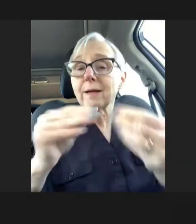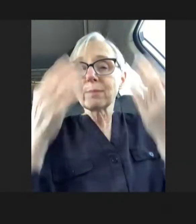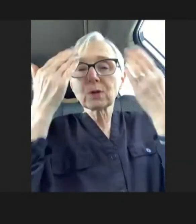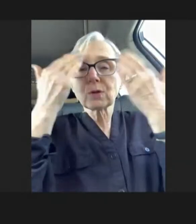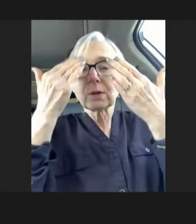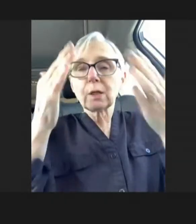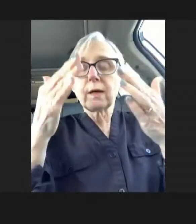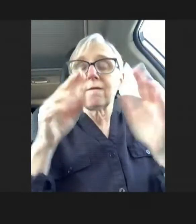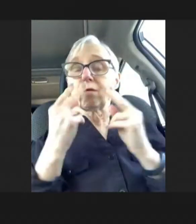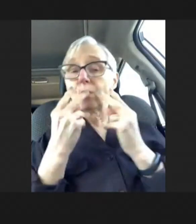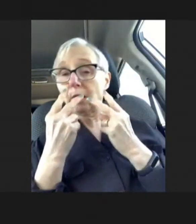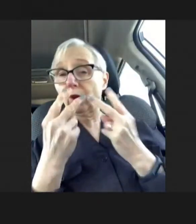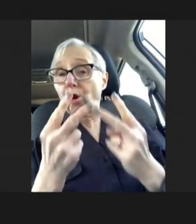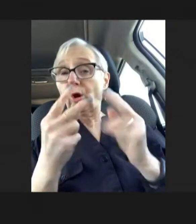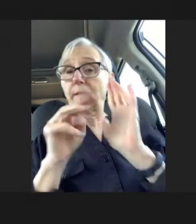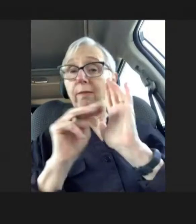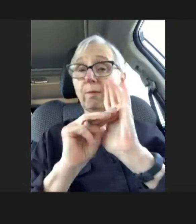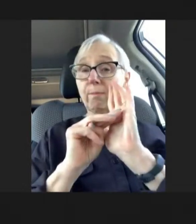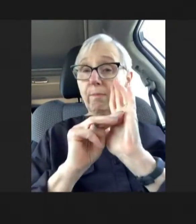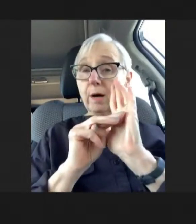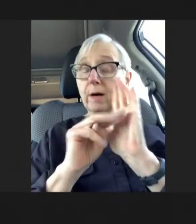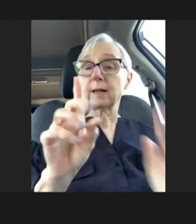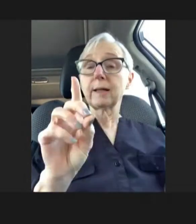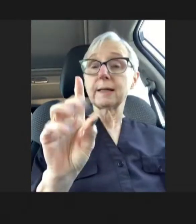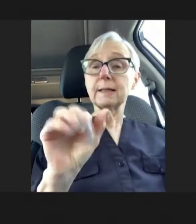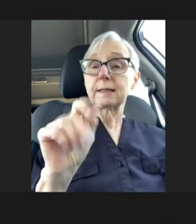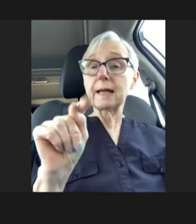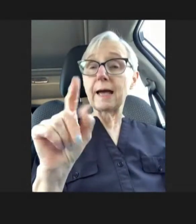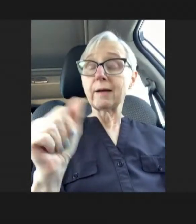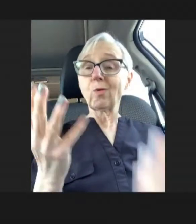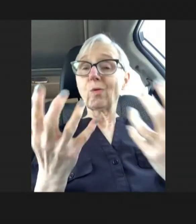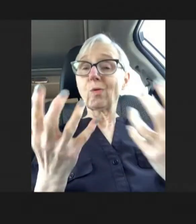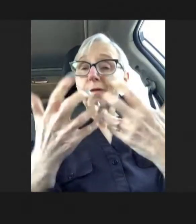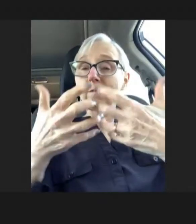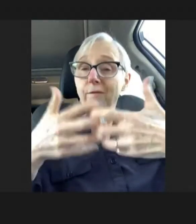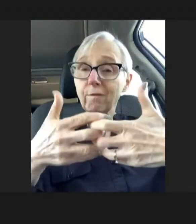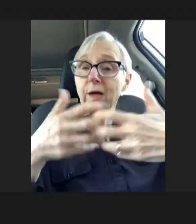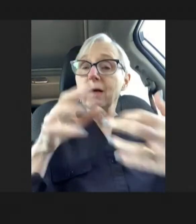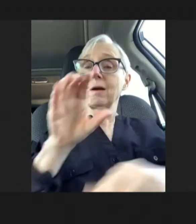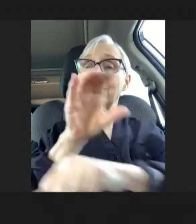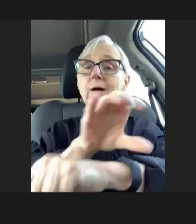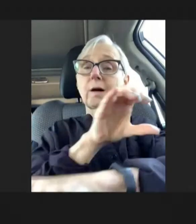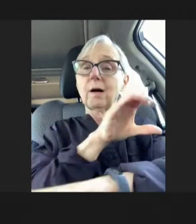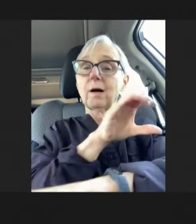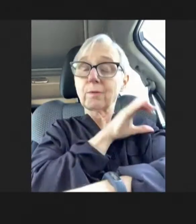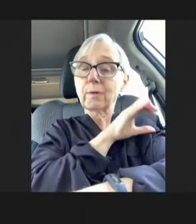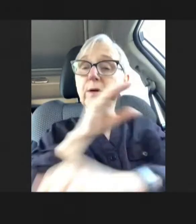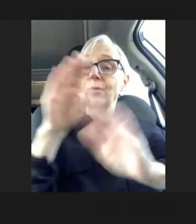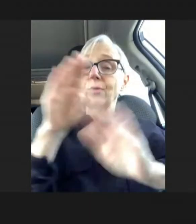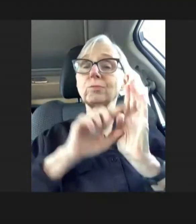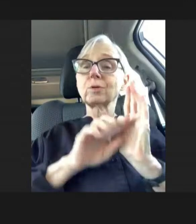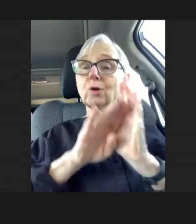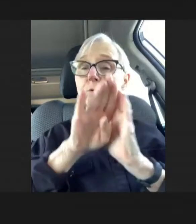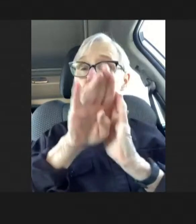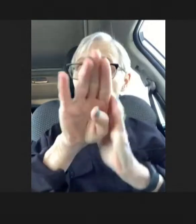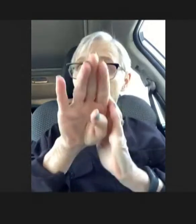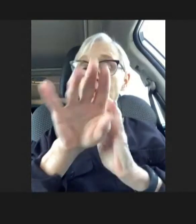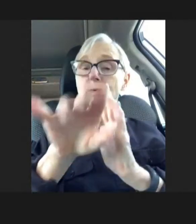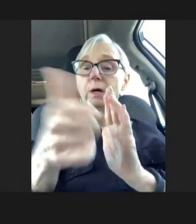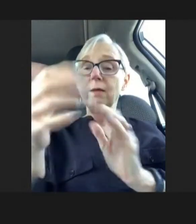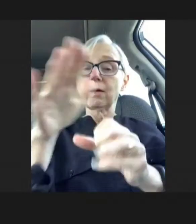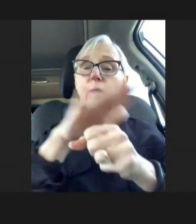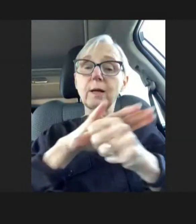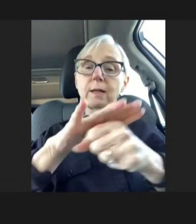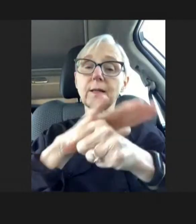that modeling data, or if we look at that data where we kind of fit the Colorado curve to other locations, it does look like that time